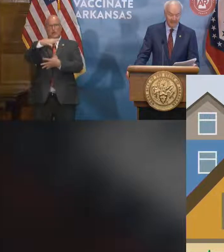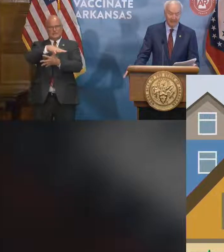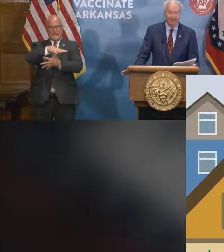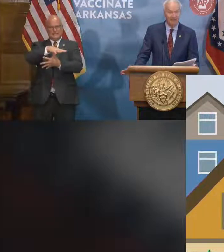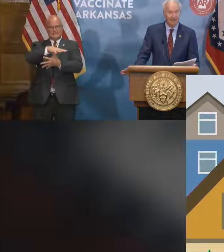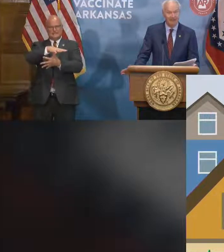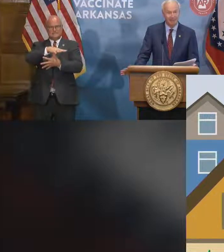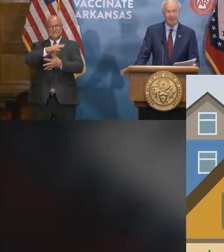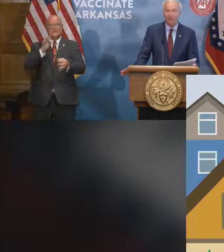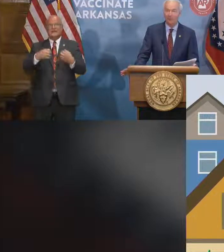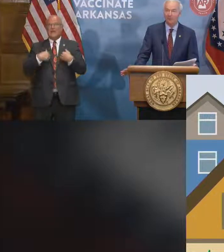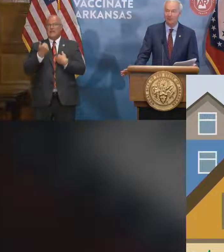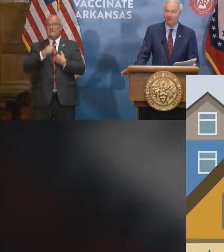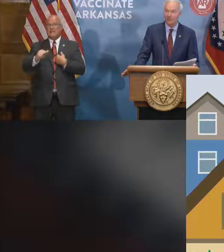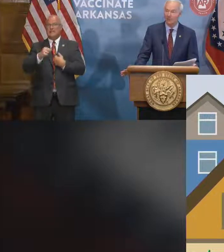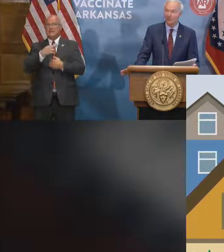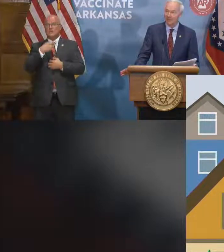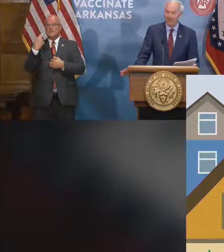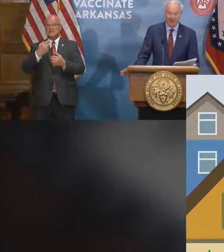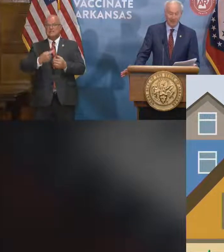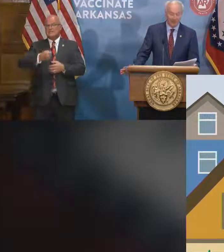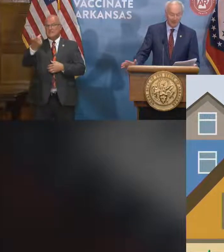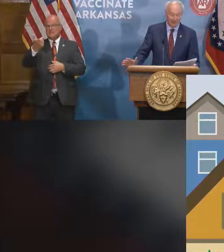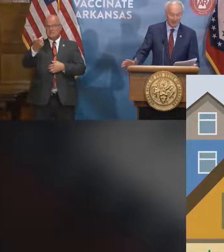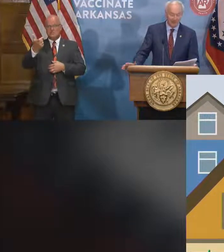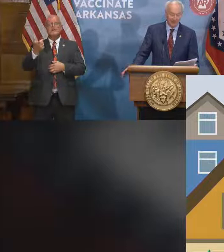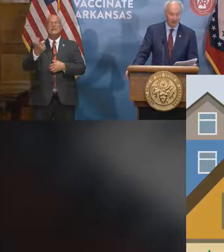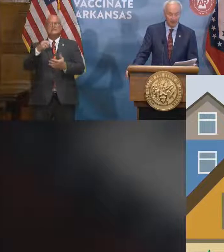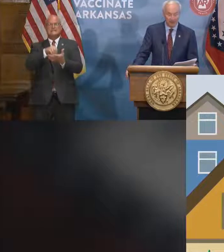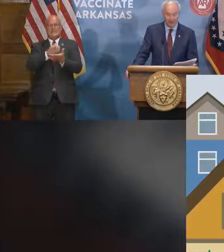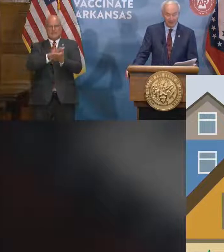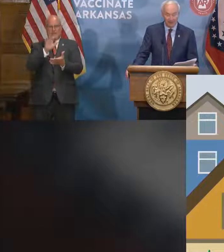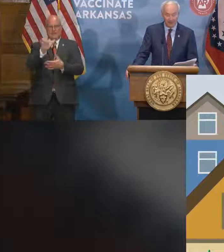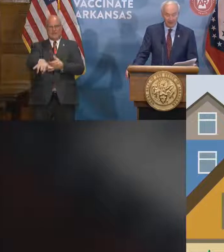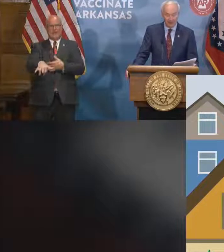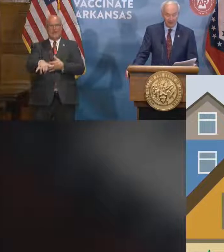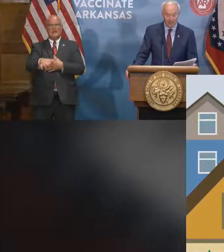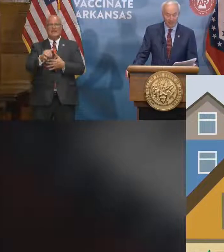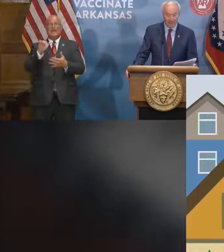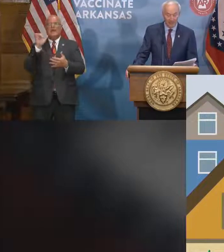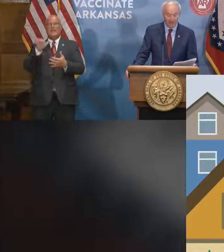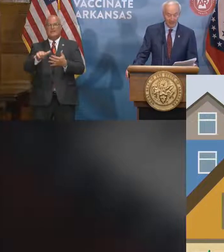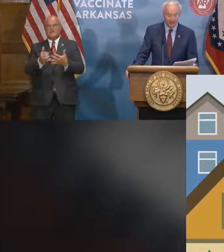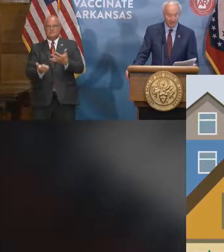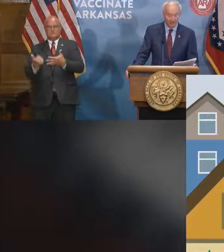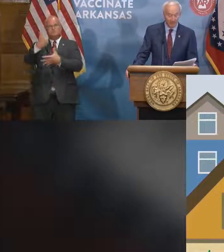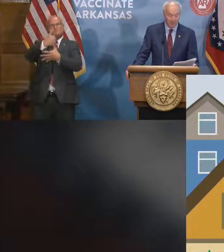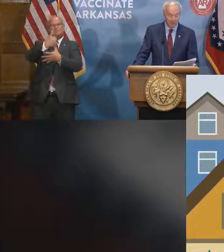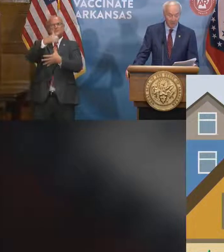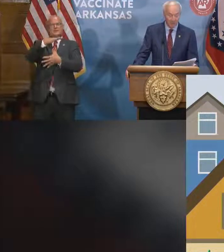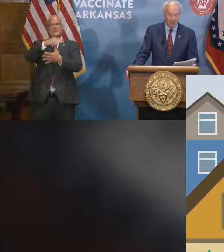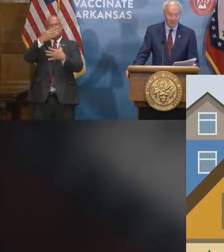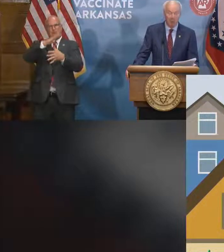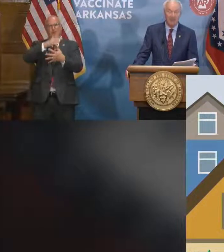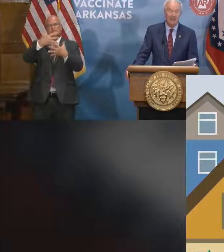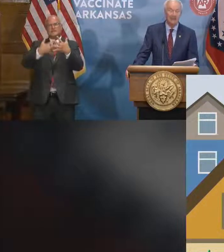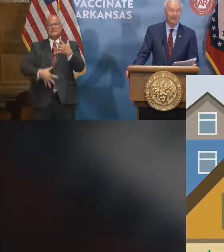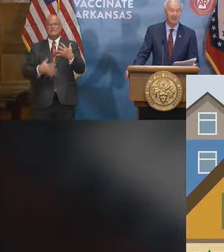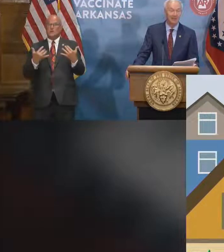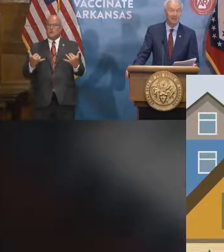prioritized. If they have any risk of eviction, they can document that, then they're going to be prioritized. Right now, we